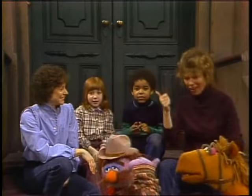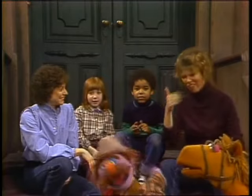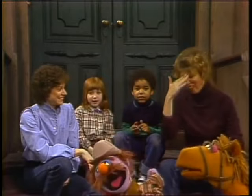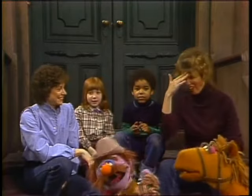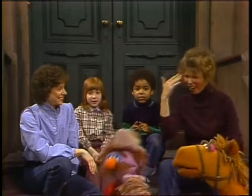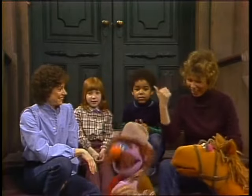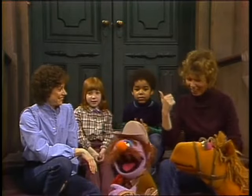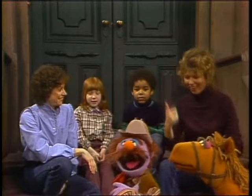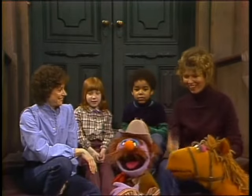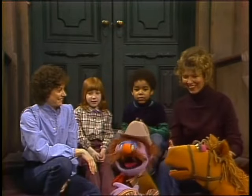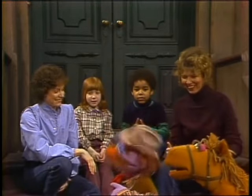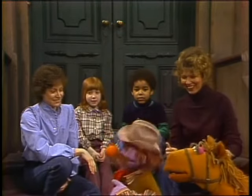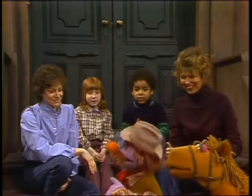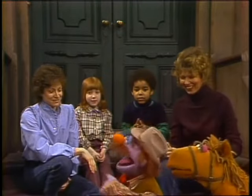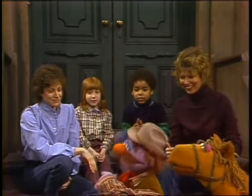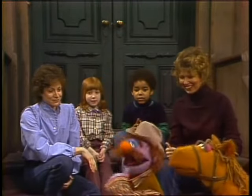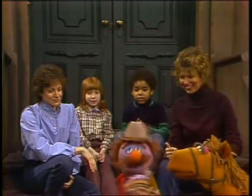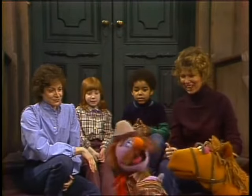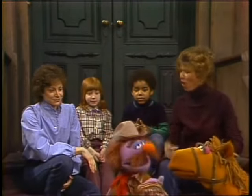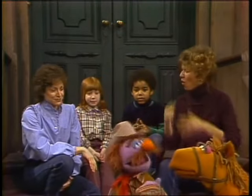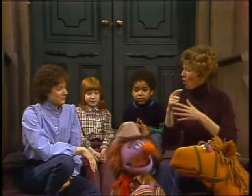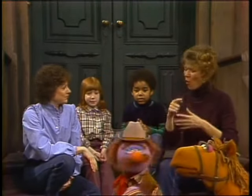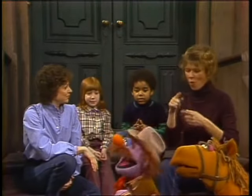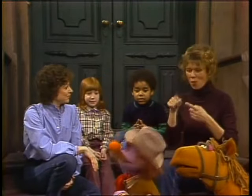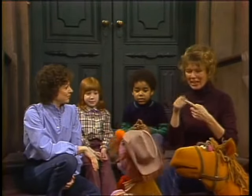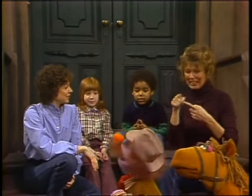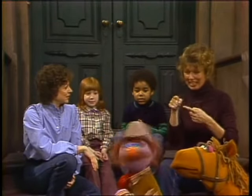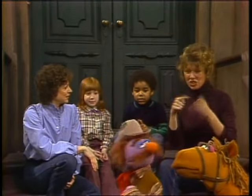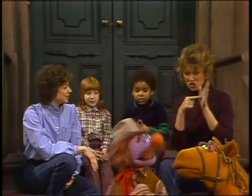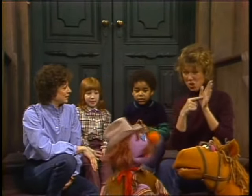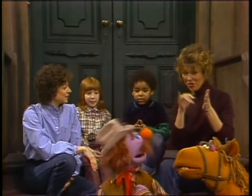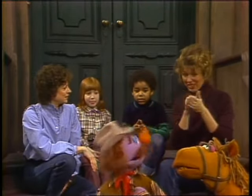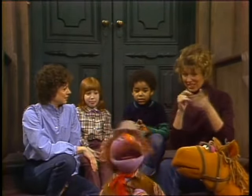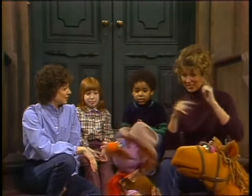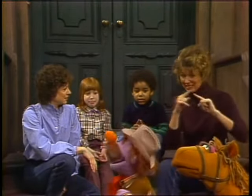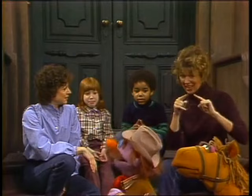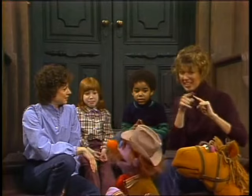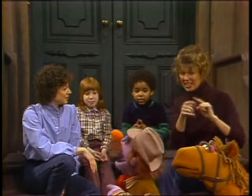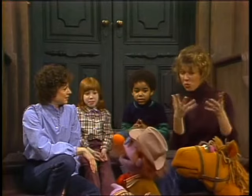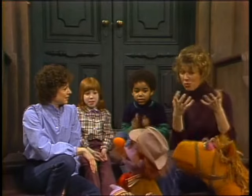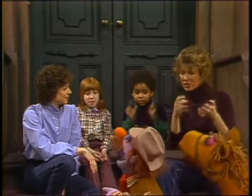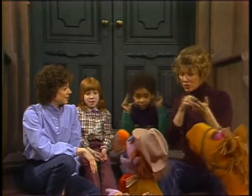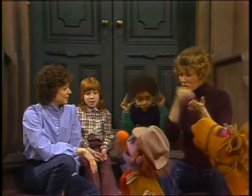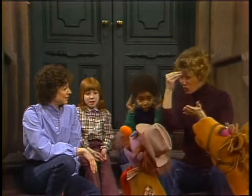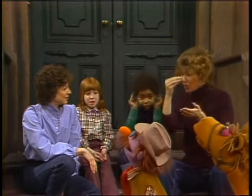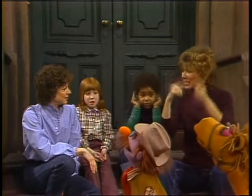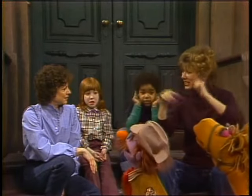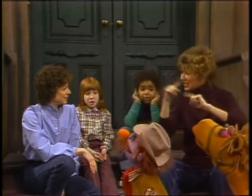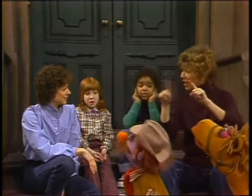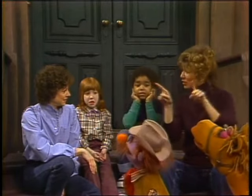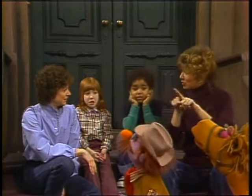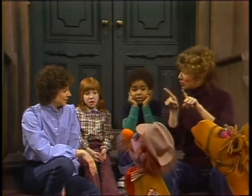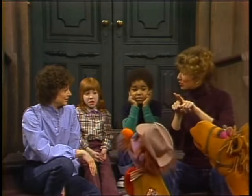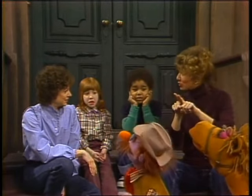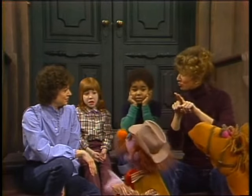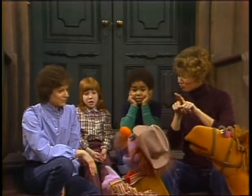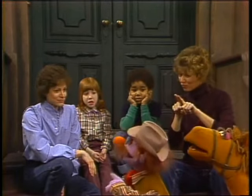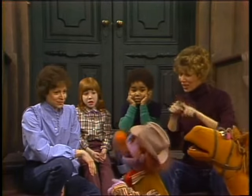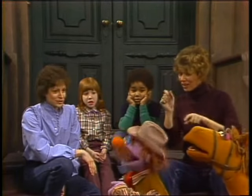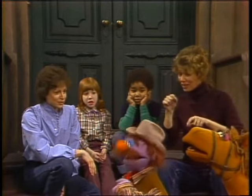Forget. Yeah, well, when I showed Buster that sign, well, he wanted to learn the sign, too. Yeah, he wanted to learn